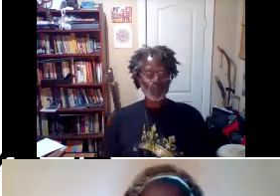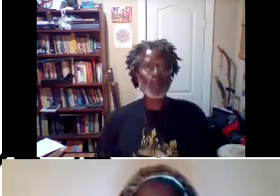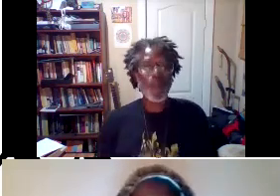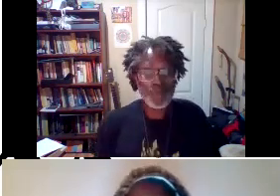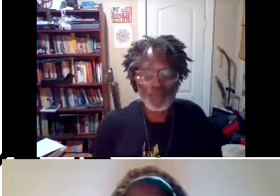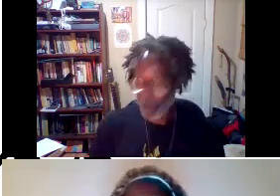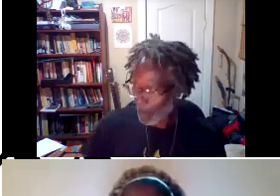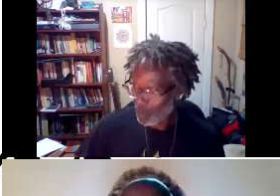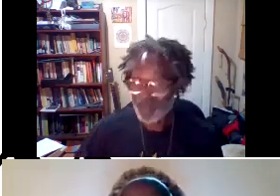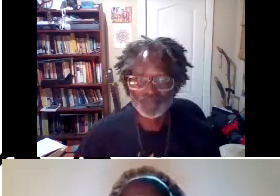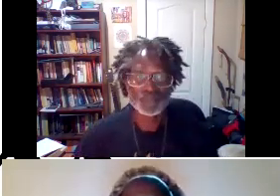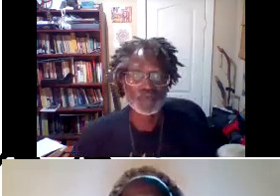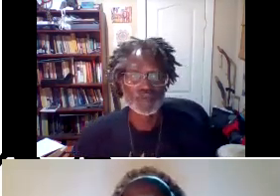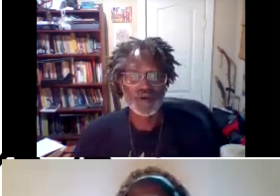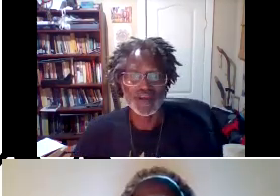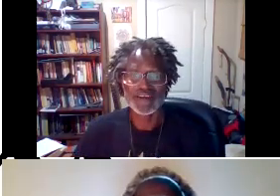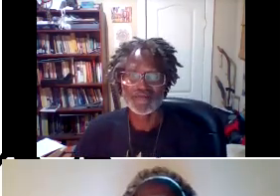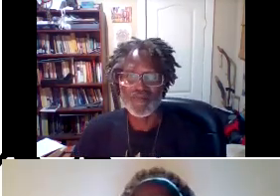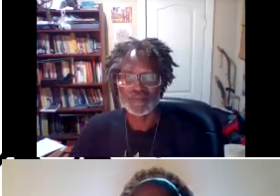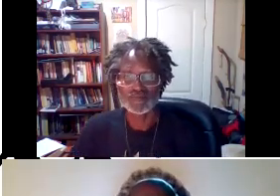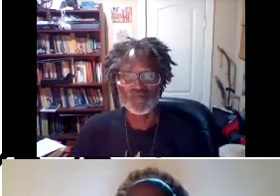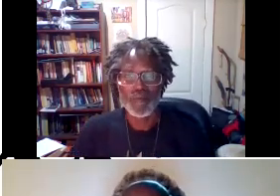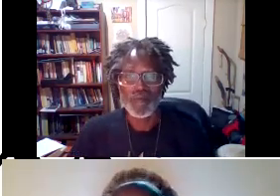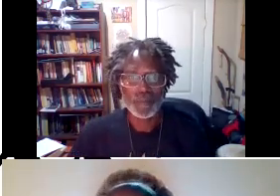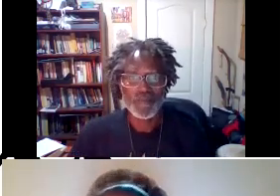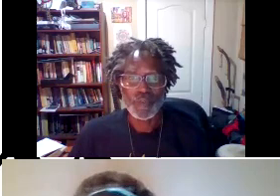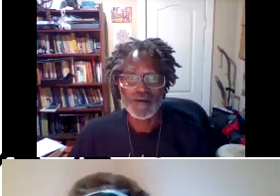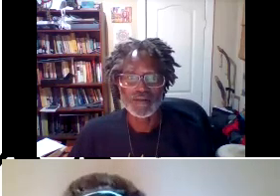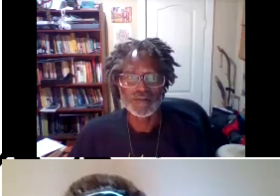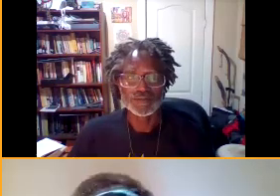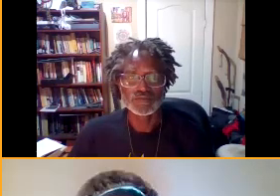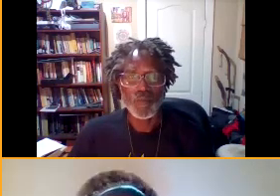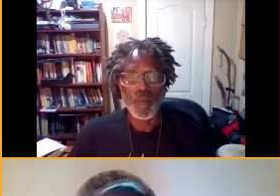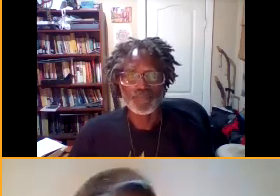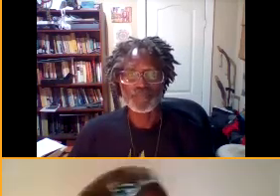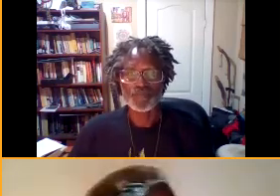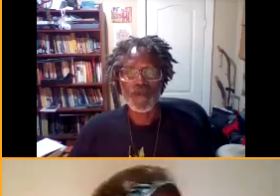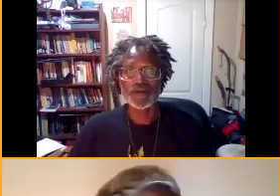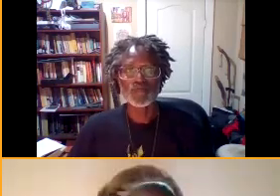Hmm. Yep. Right. We ready for the next slide? Colors.